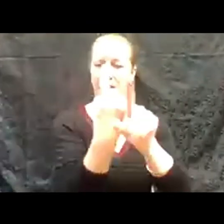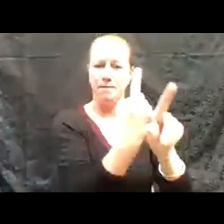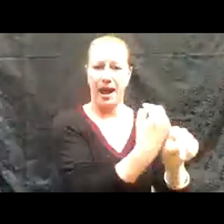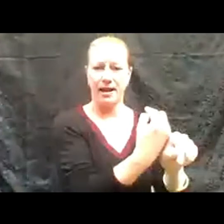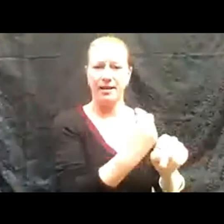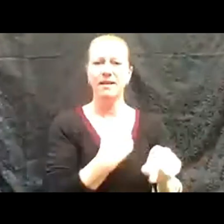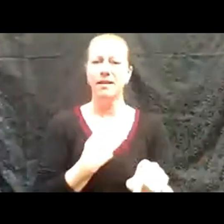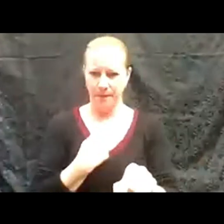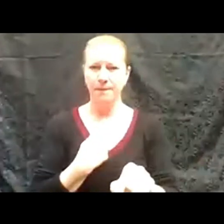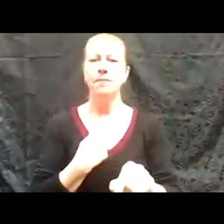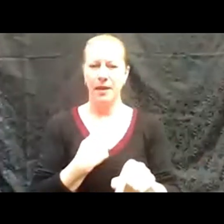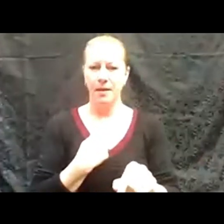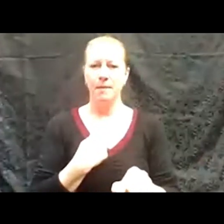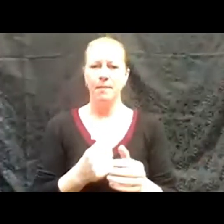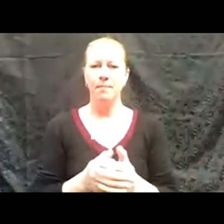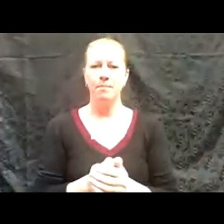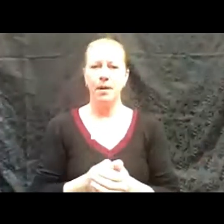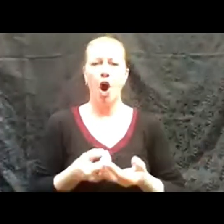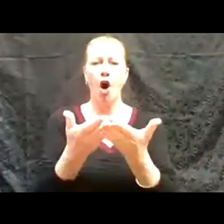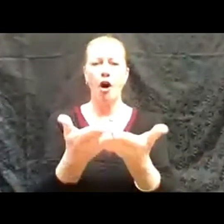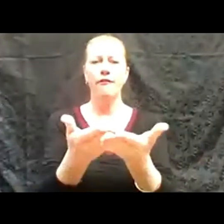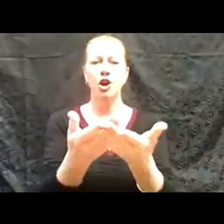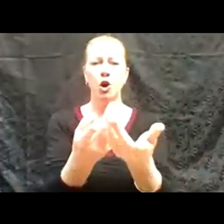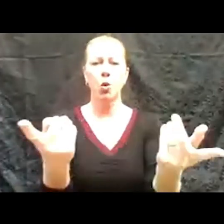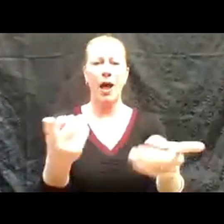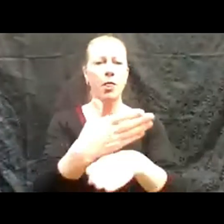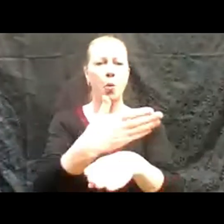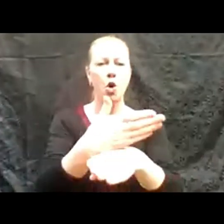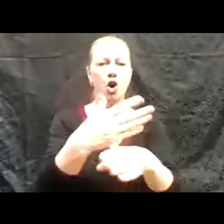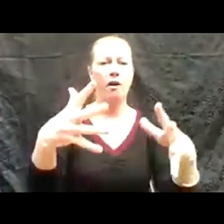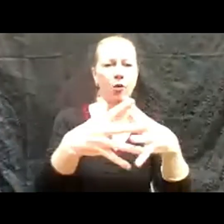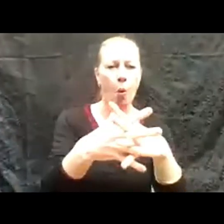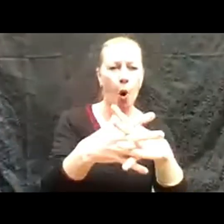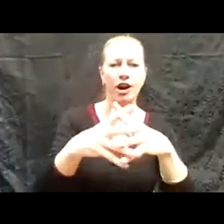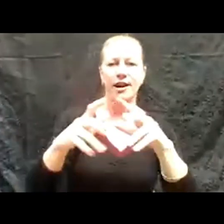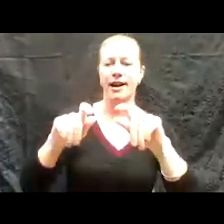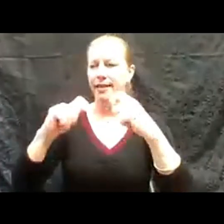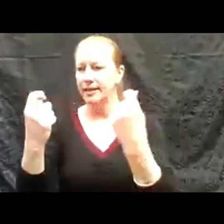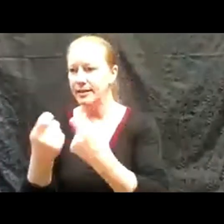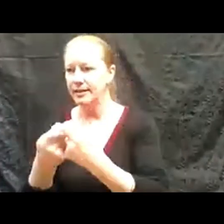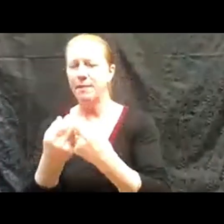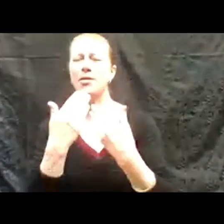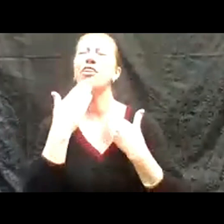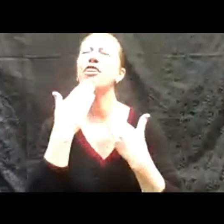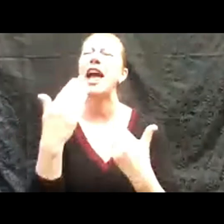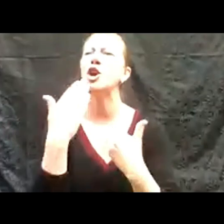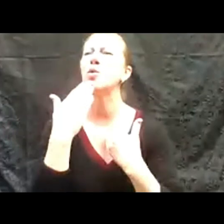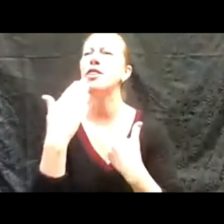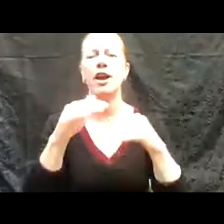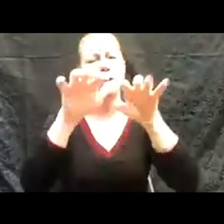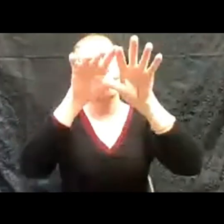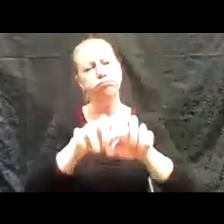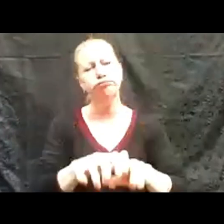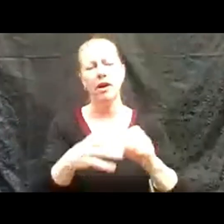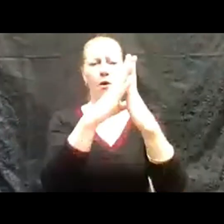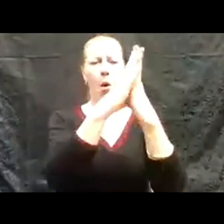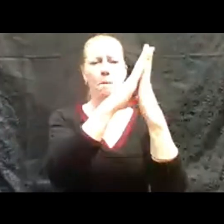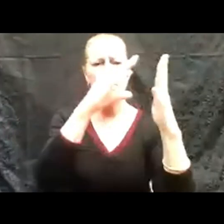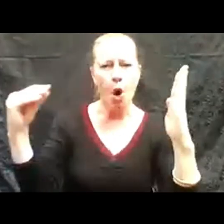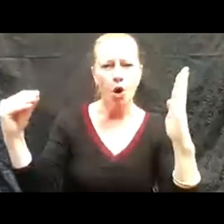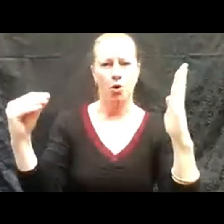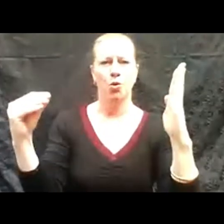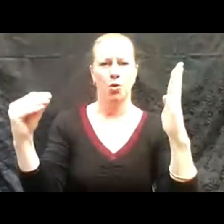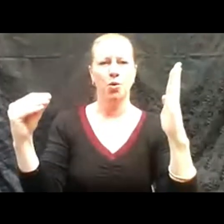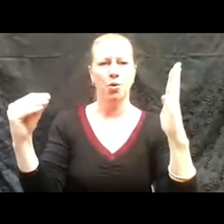totally awhi you, and particularly the work of Warren and the team. Thank you for giving us something in writing, a model that attempts